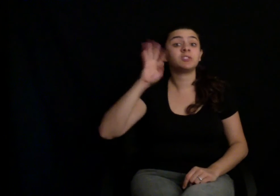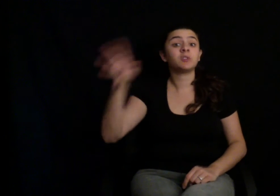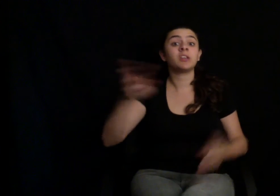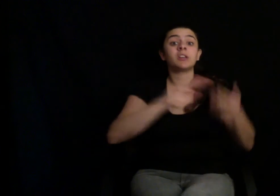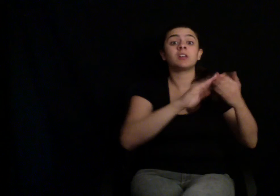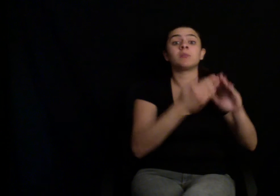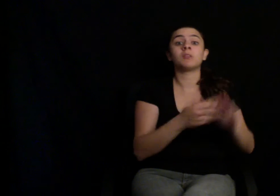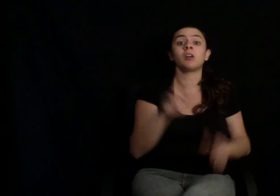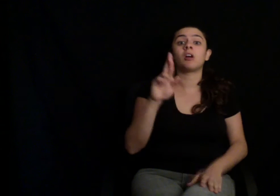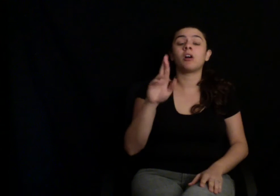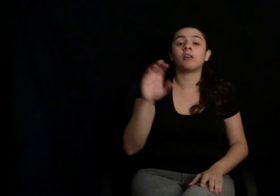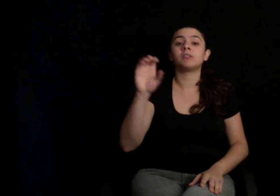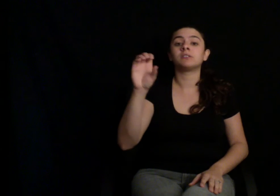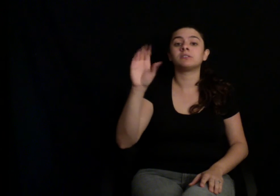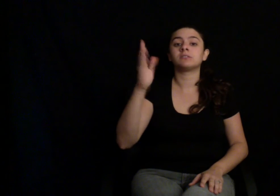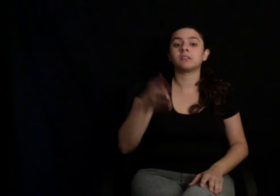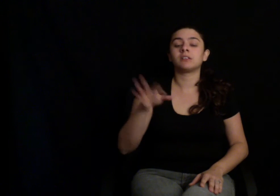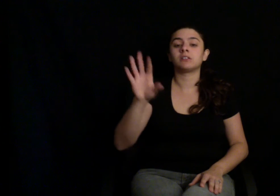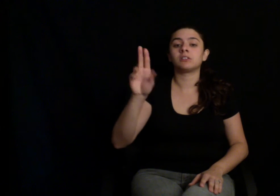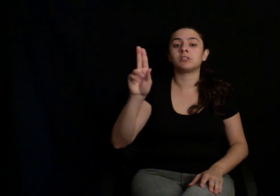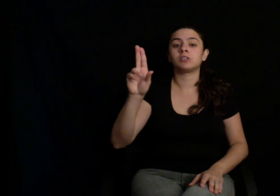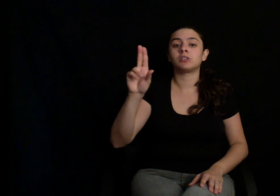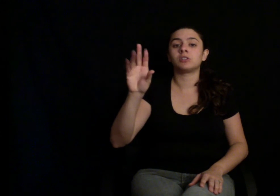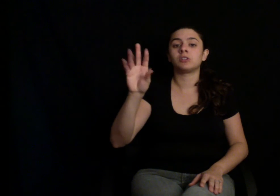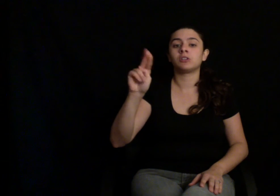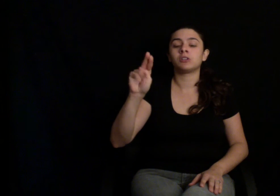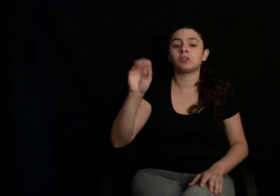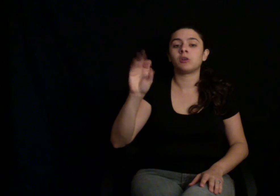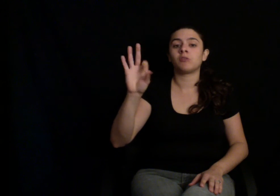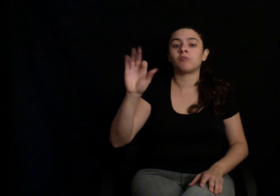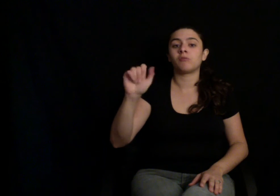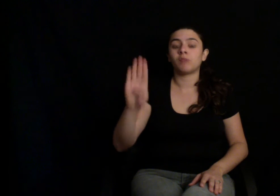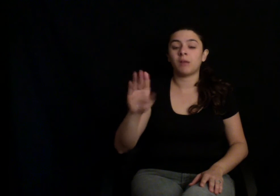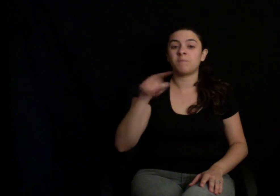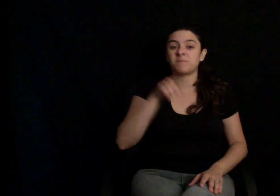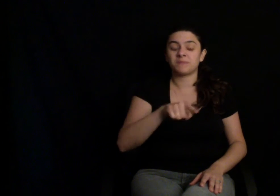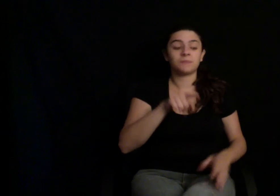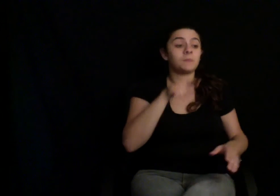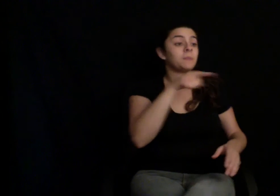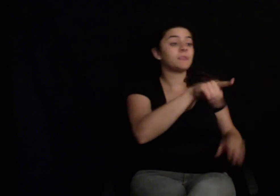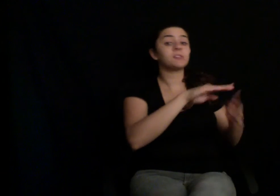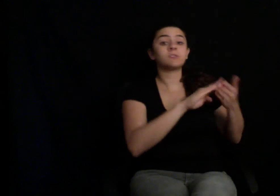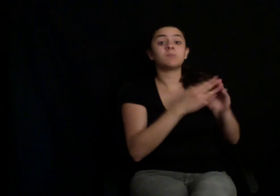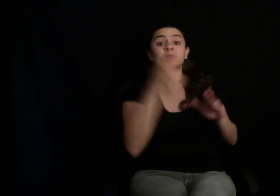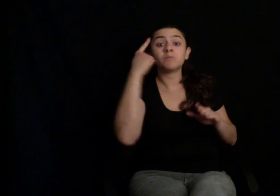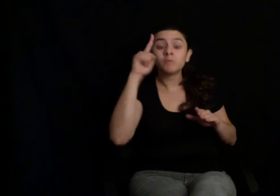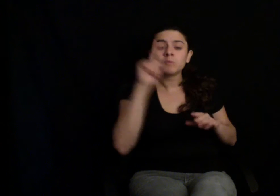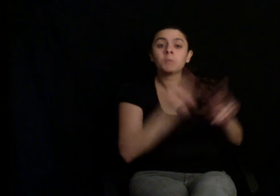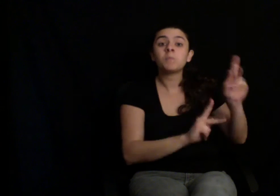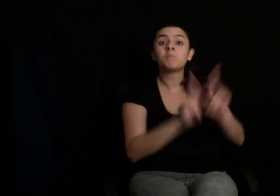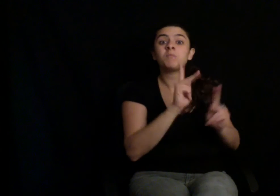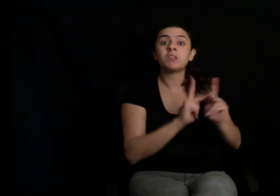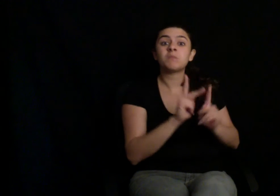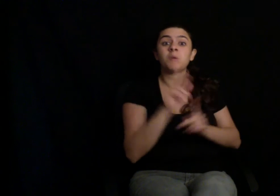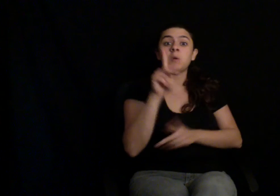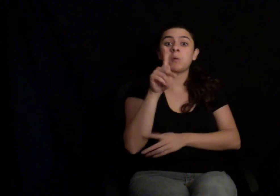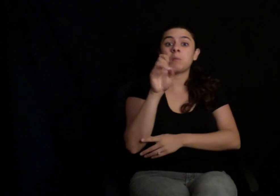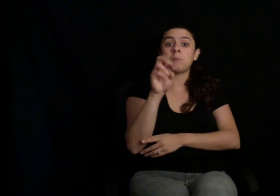well. NoFap is a place for people to recover from porn addiction. And what we believe is that porn can be